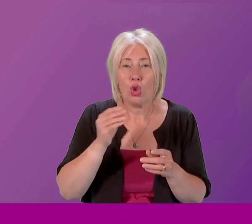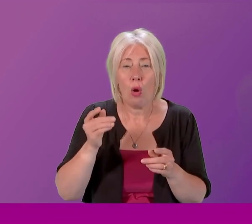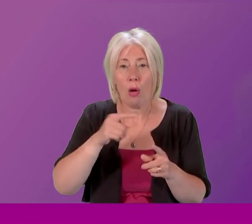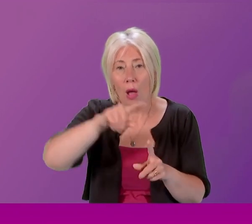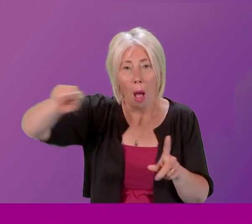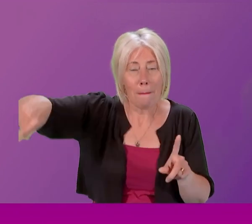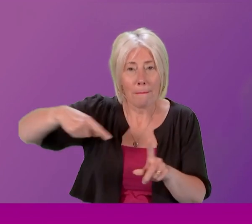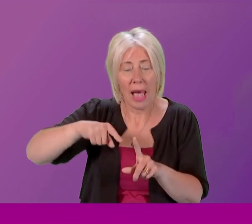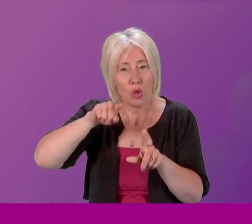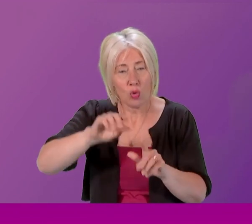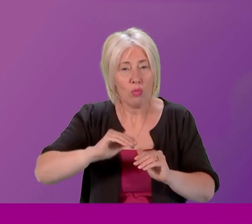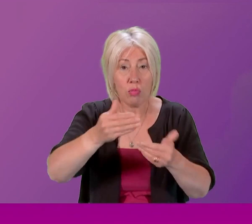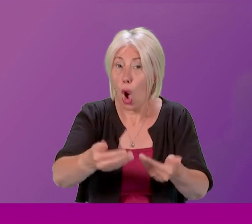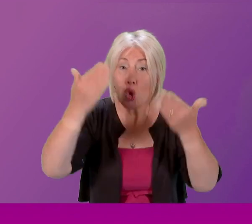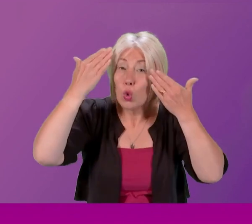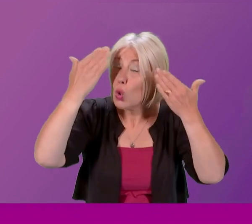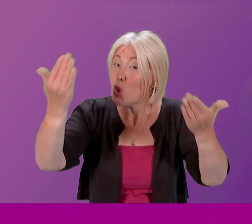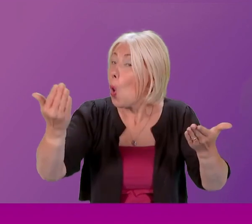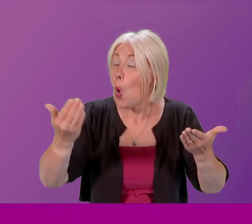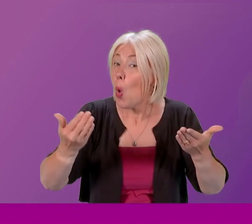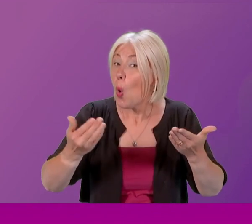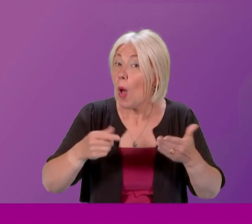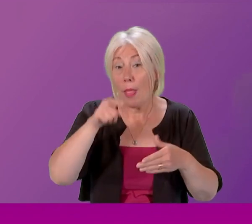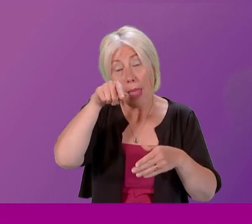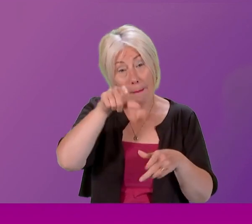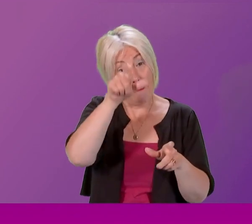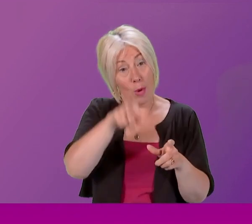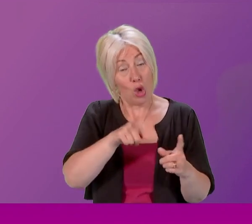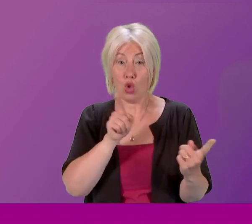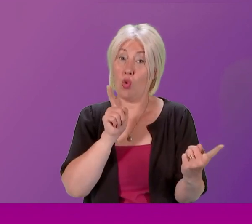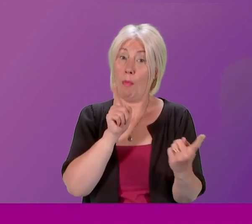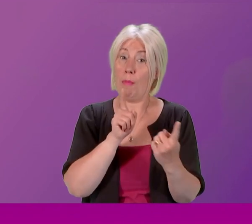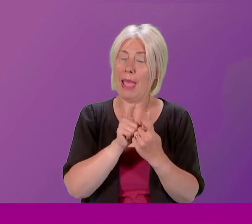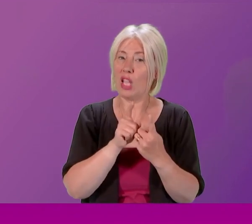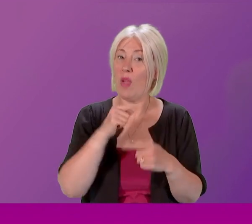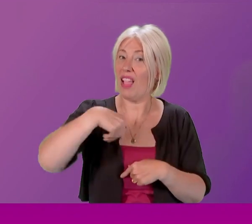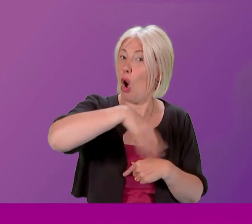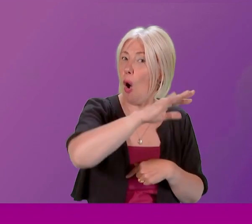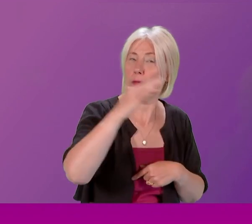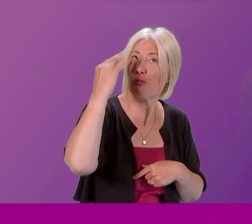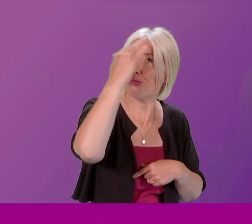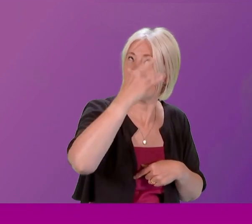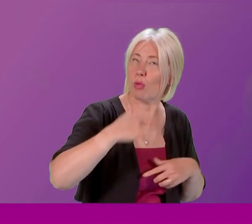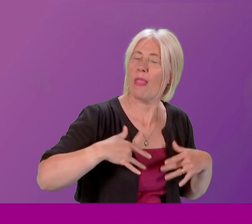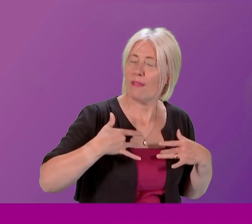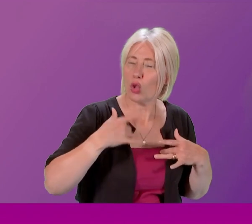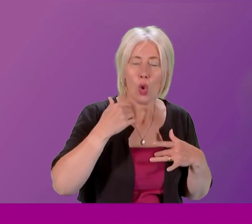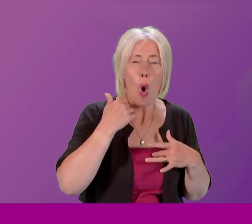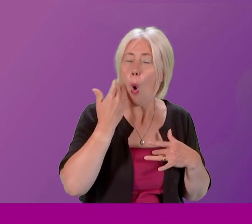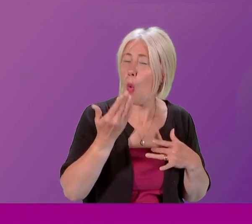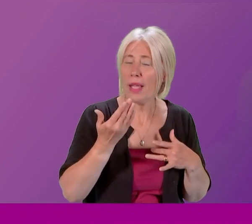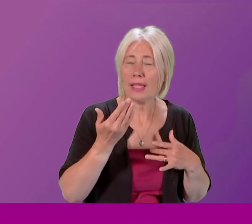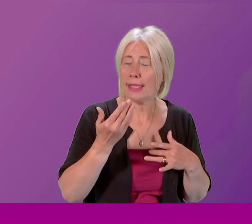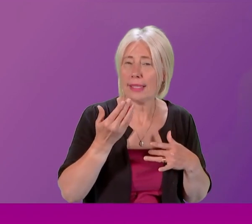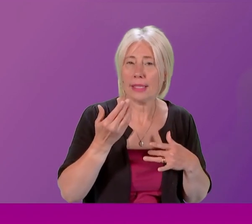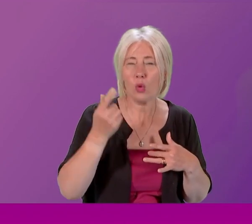that particular point, you never know how that person that you have met is actually going away and feeling. So don't always think that, you know,